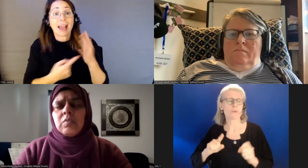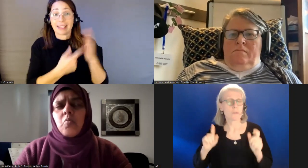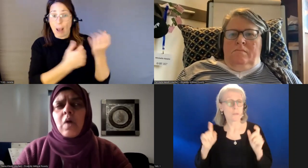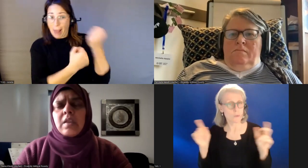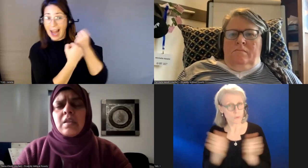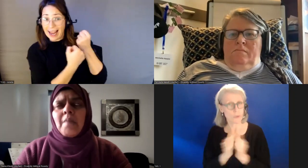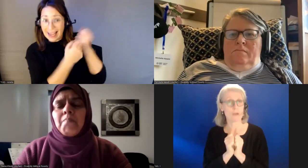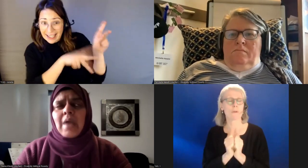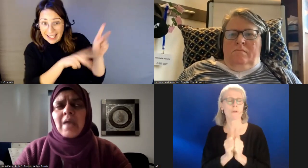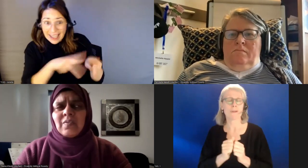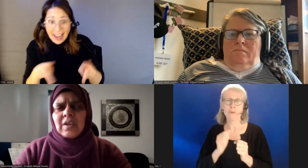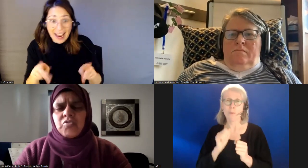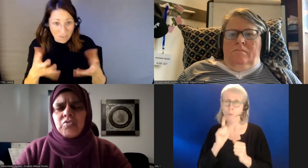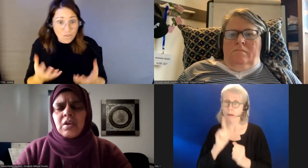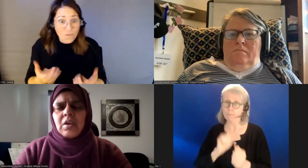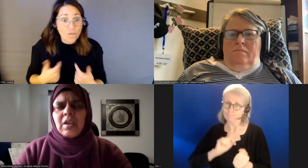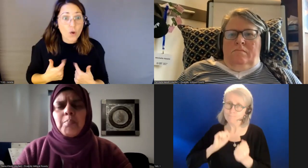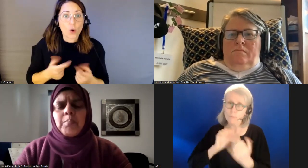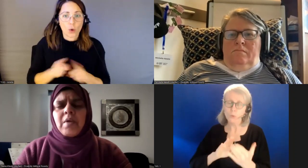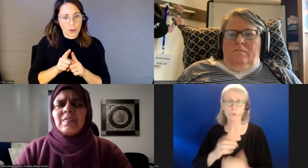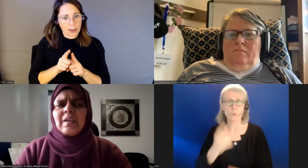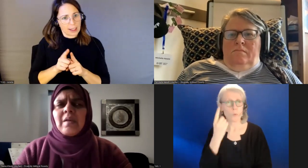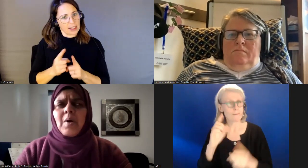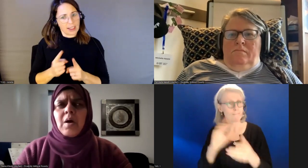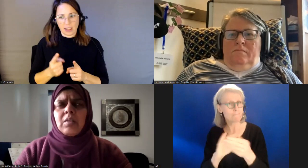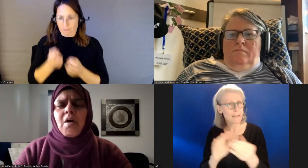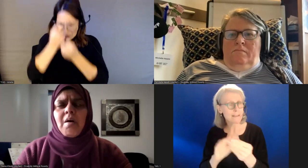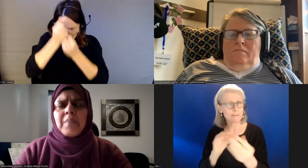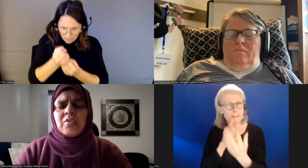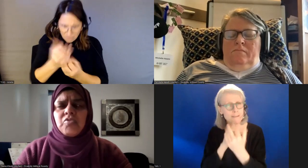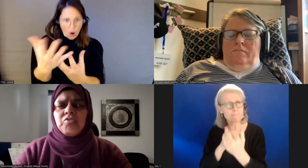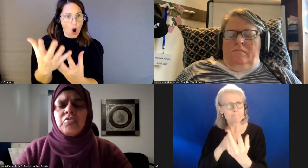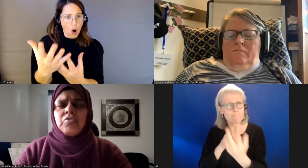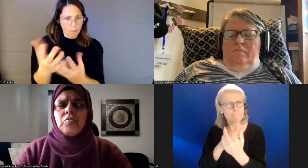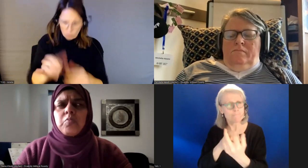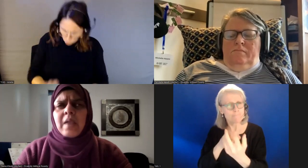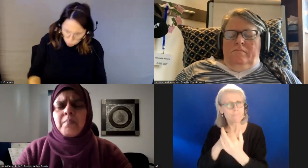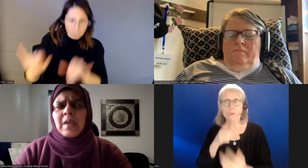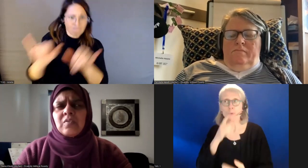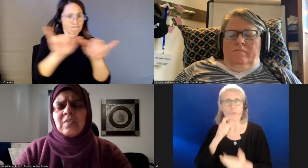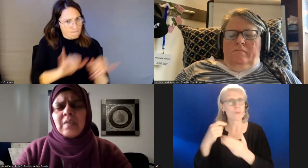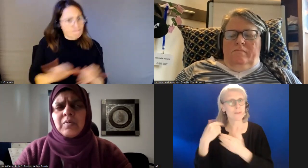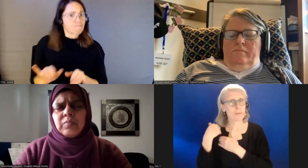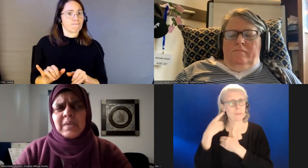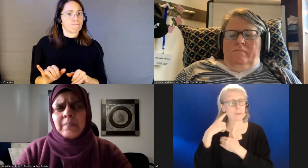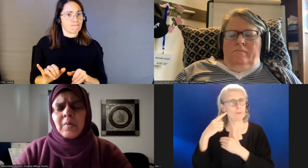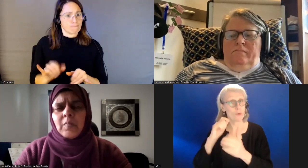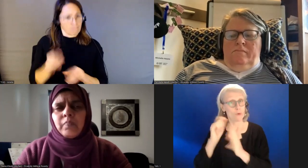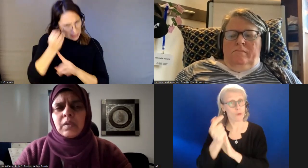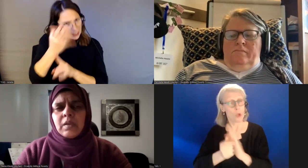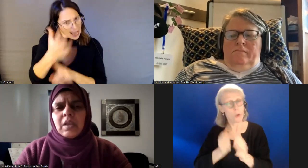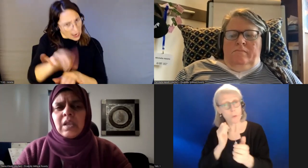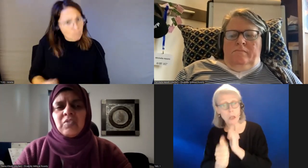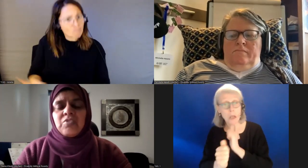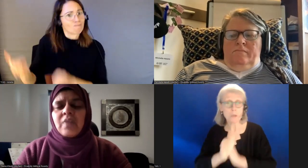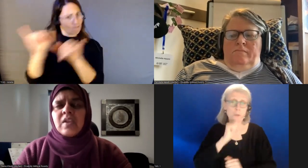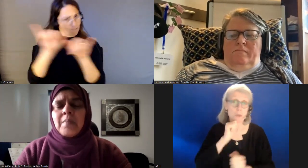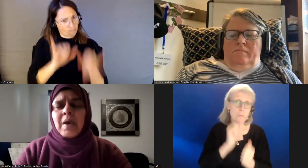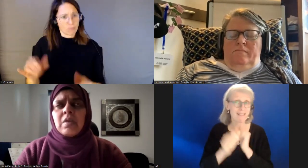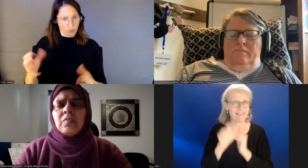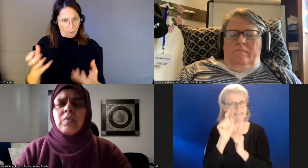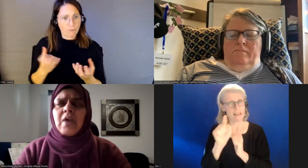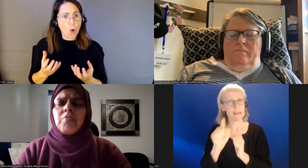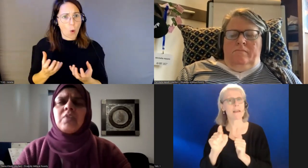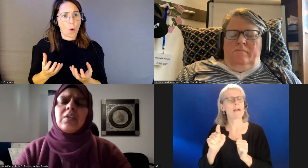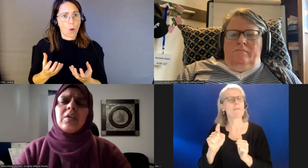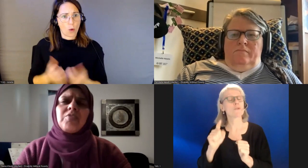voice, with one message, impressing upon lawmakers to do right by disabled people. It's nothing